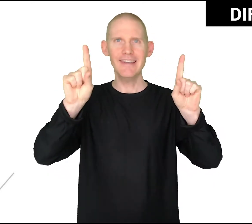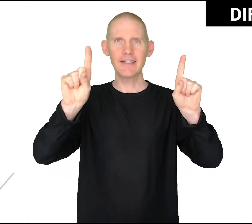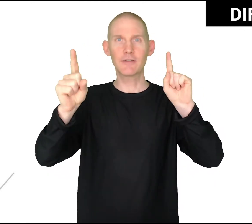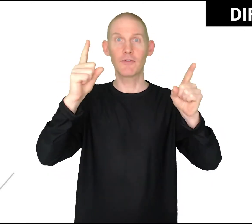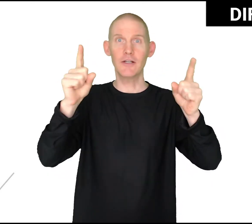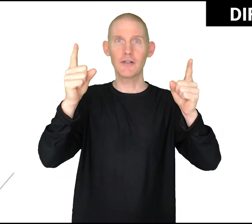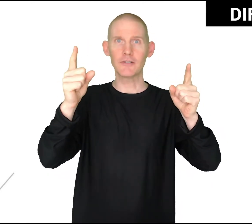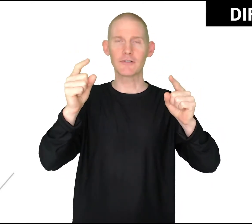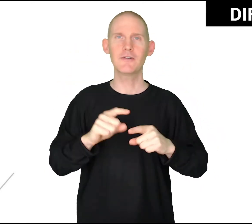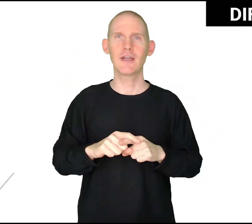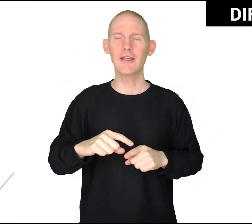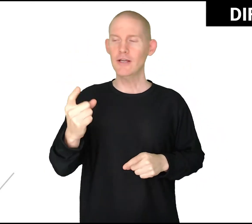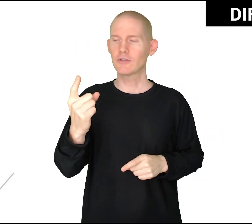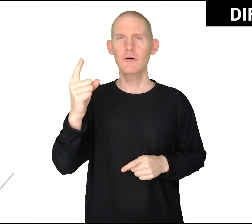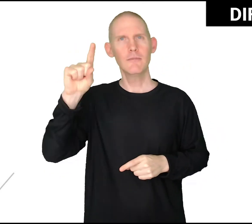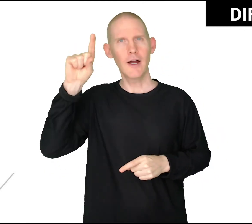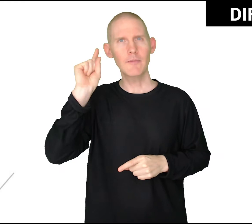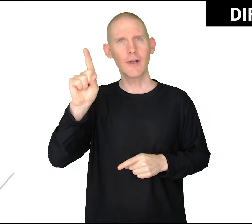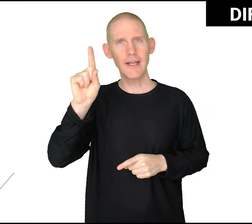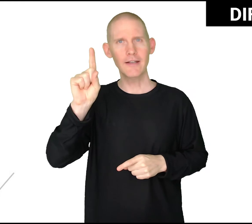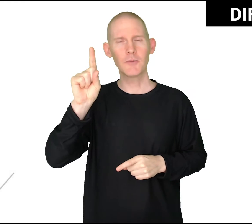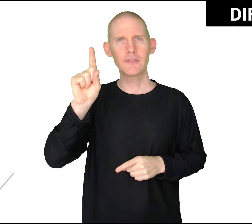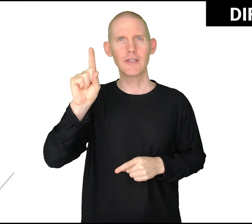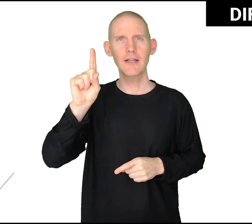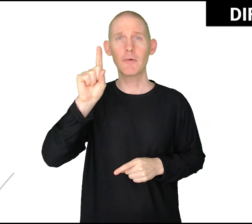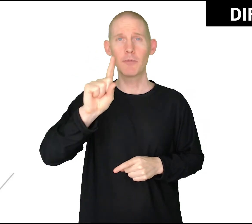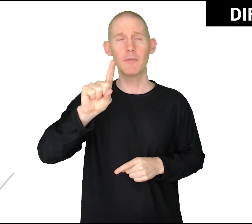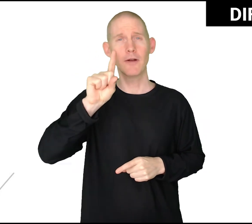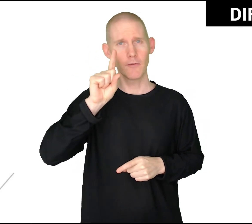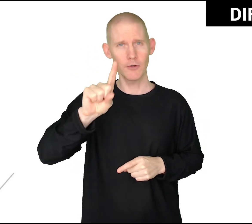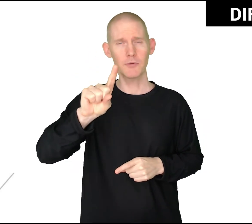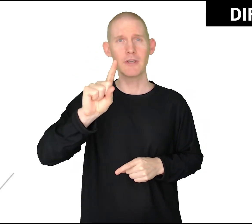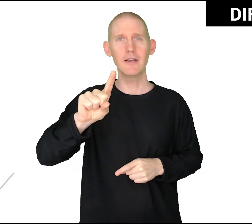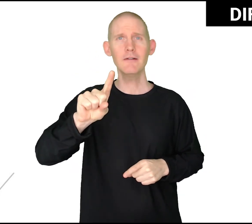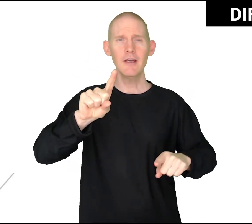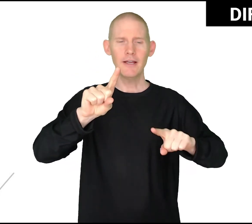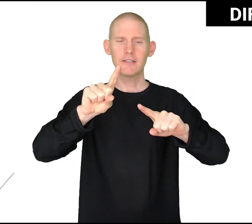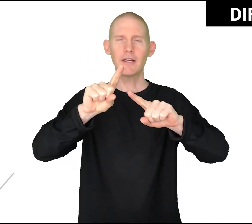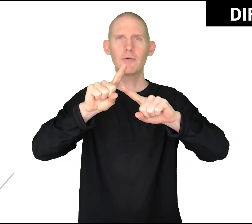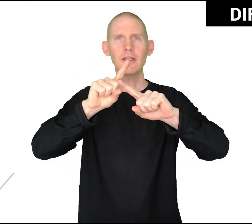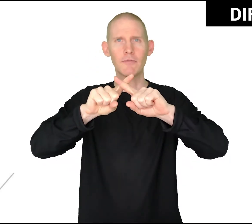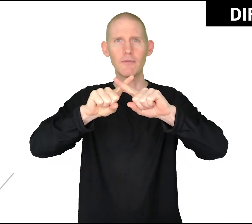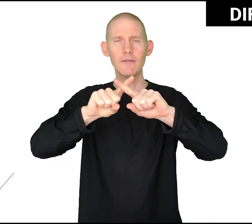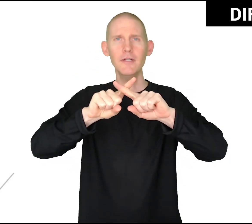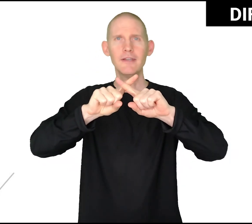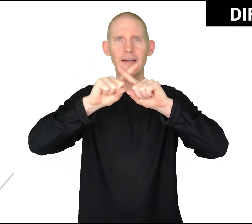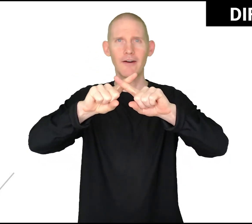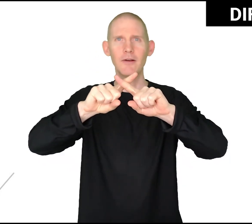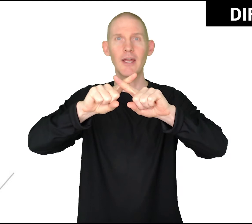index fingers. Okay, so I'm right-handed once again. I'm going to put my first one here, second one in front of it. All right, we have like